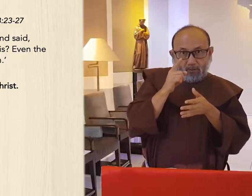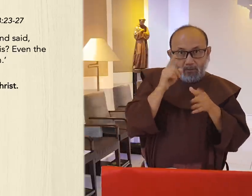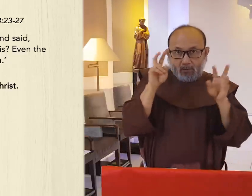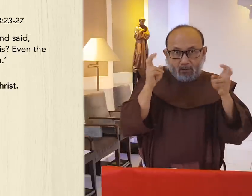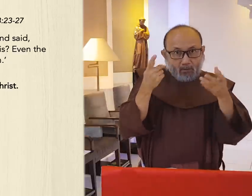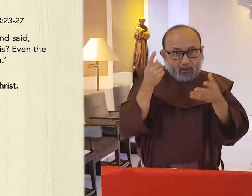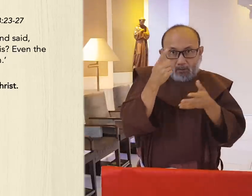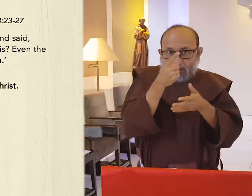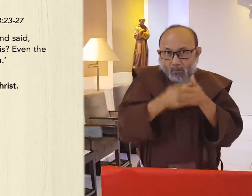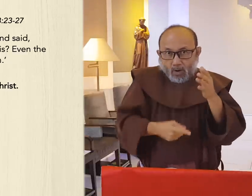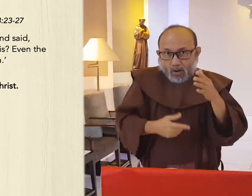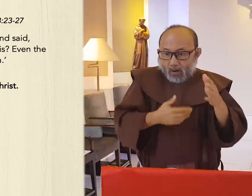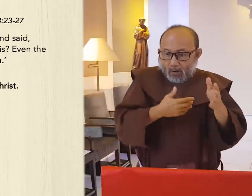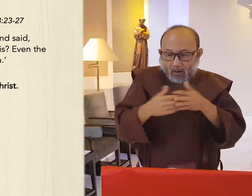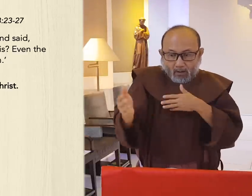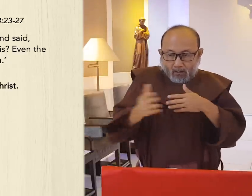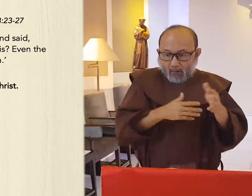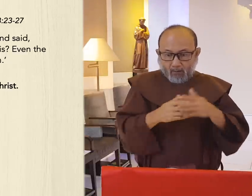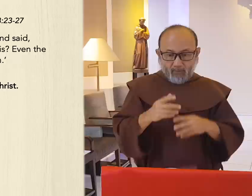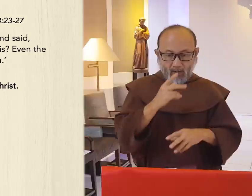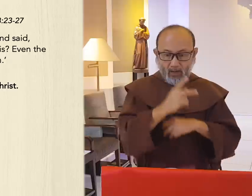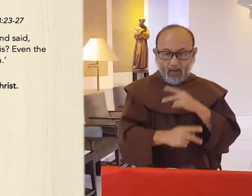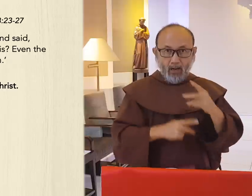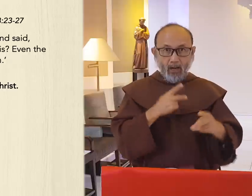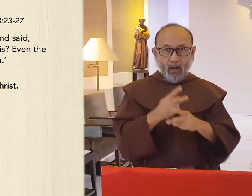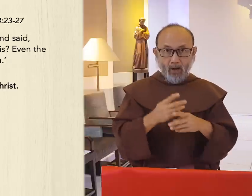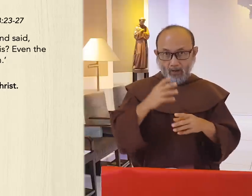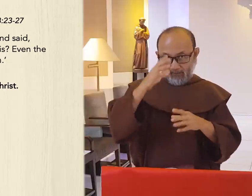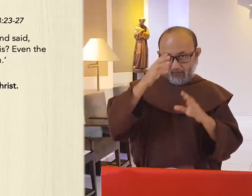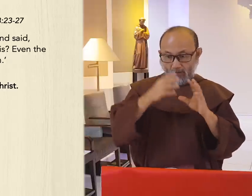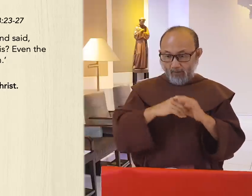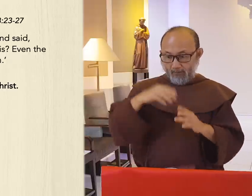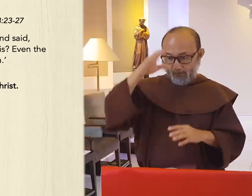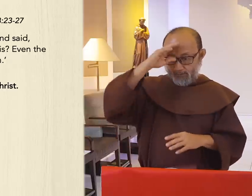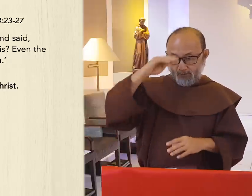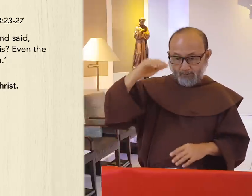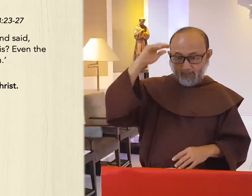"Whatever kind of man is this?